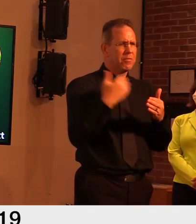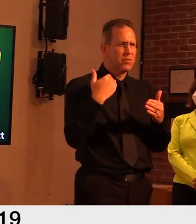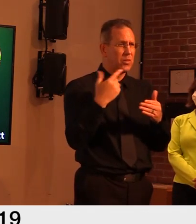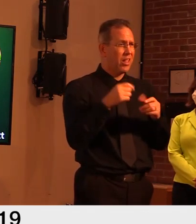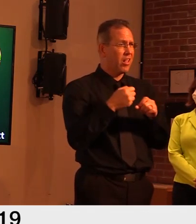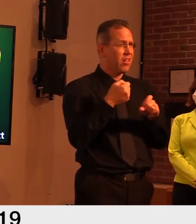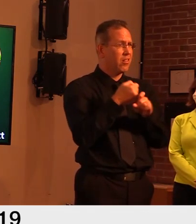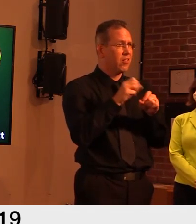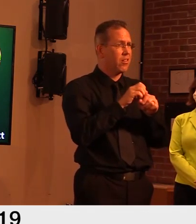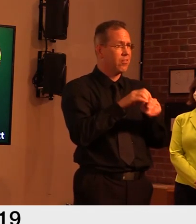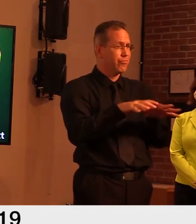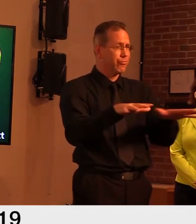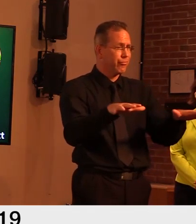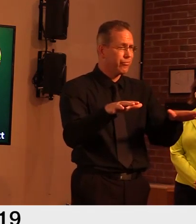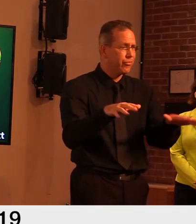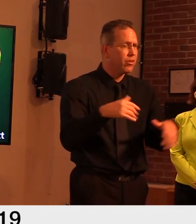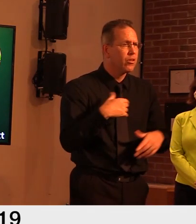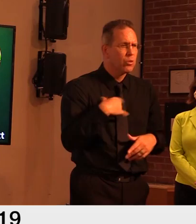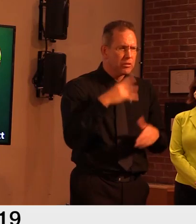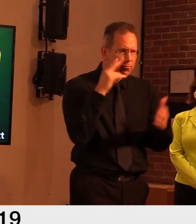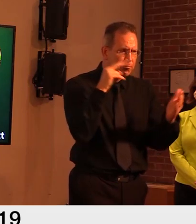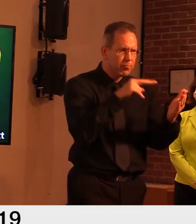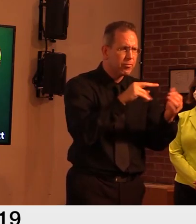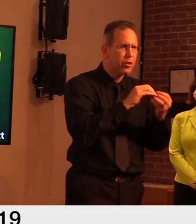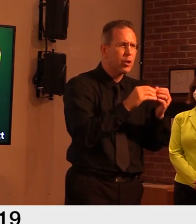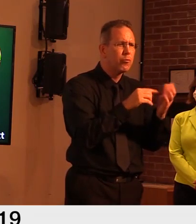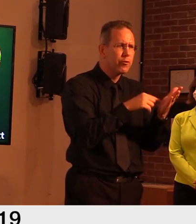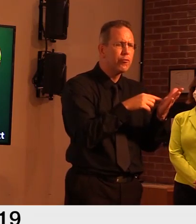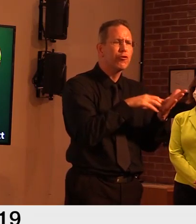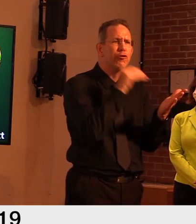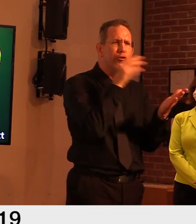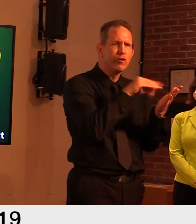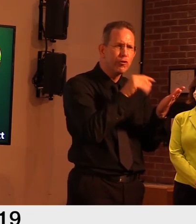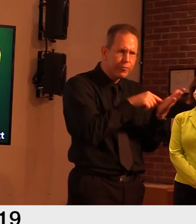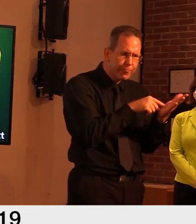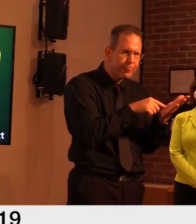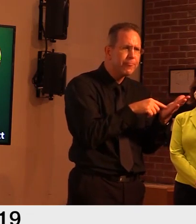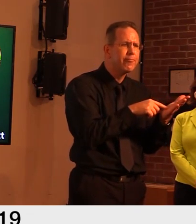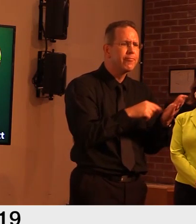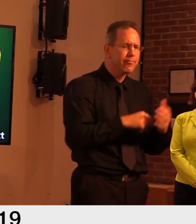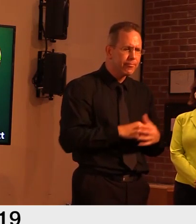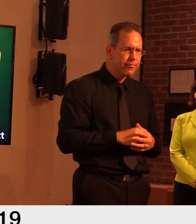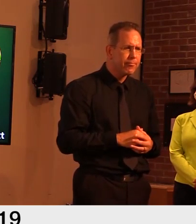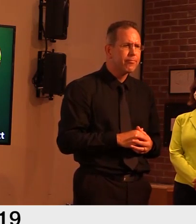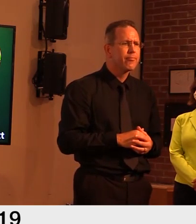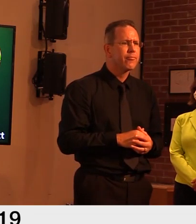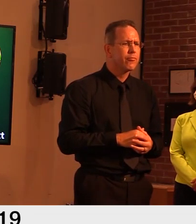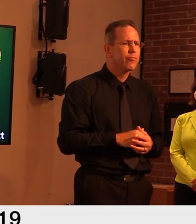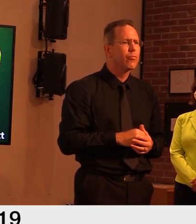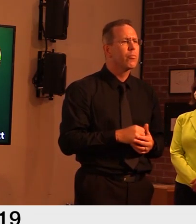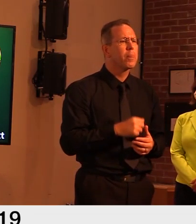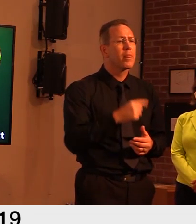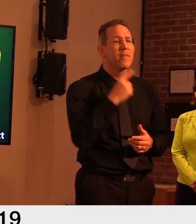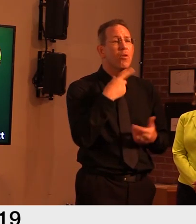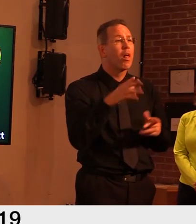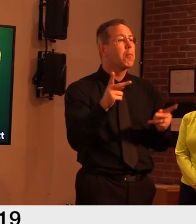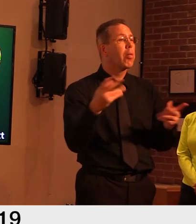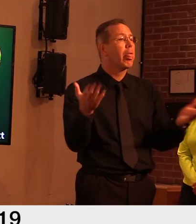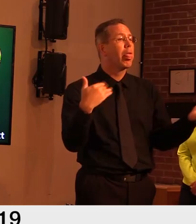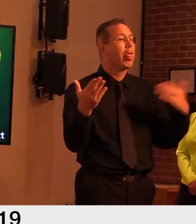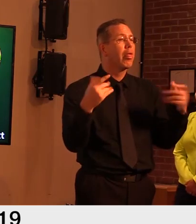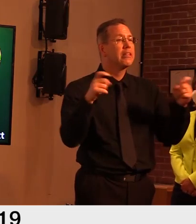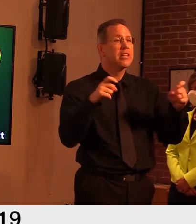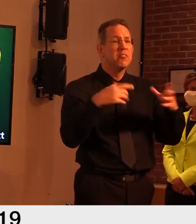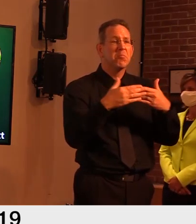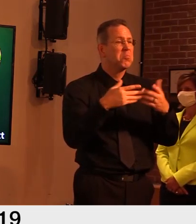well. We've had wonderful data that one of the previous reporters just questioned us about over